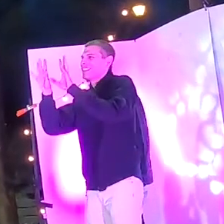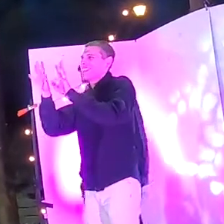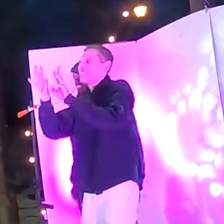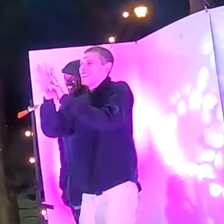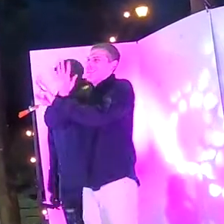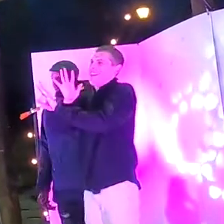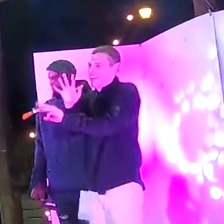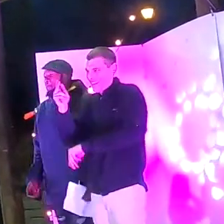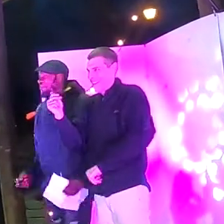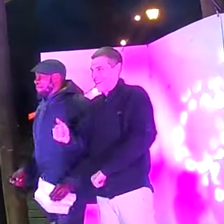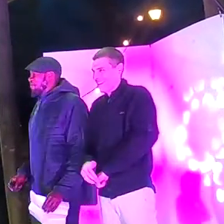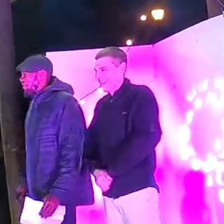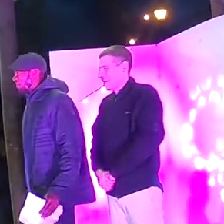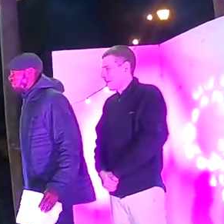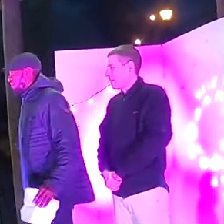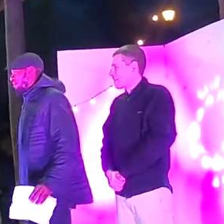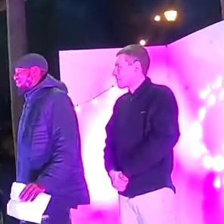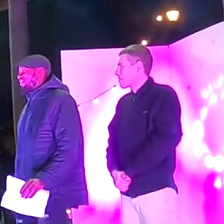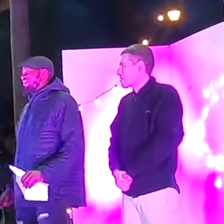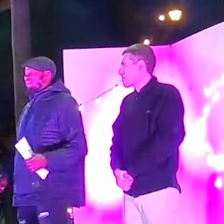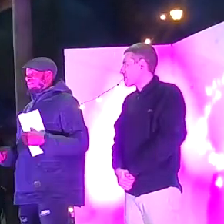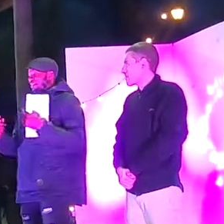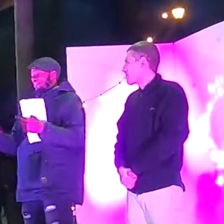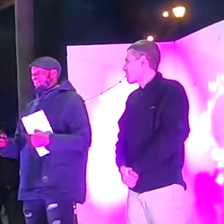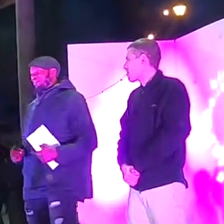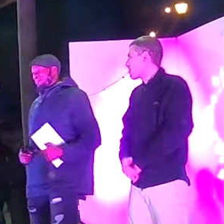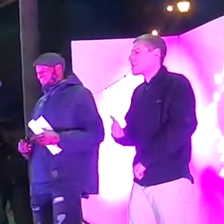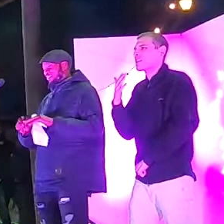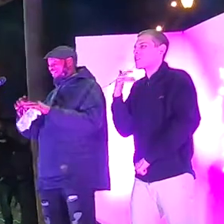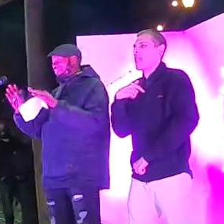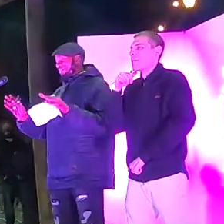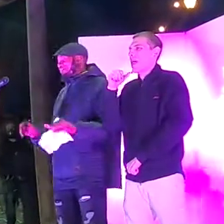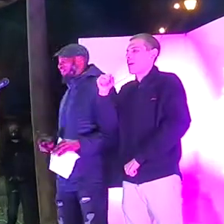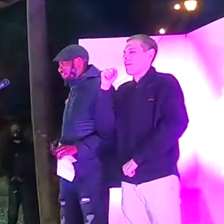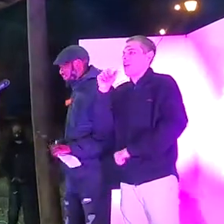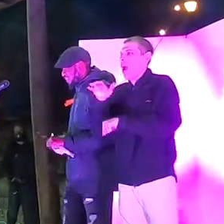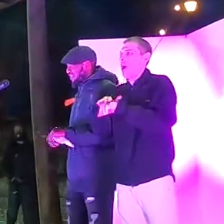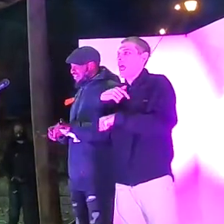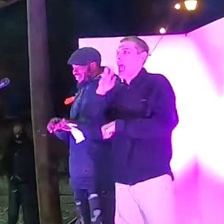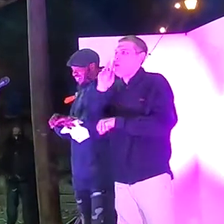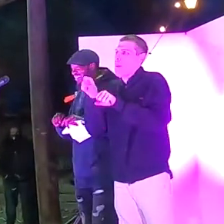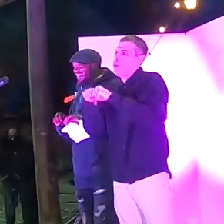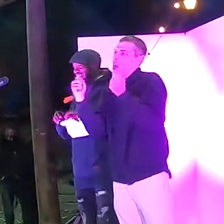Reverse. That's fine right there, because I'm not going to get all the money, it's not breaking